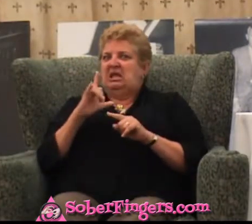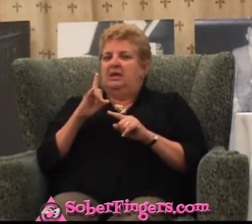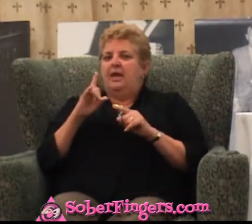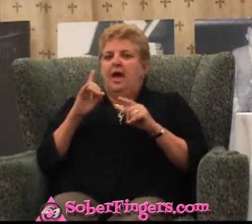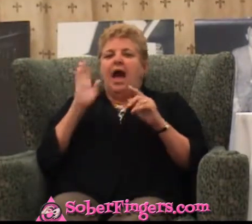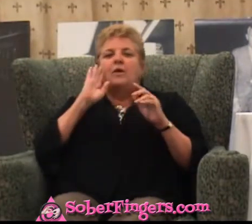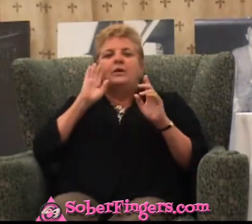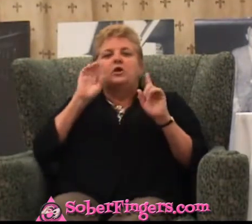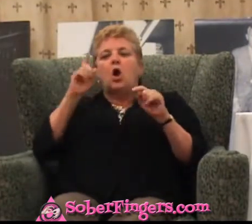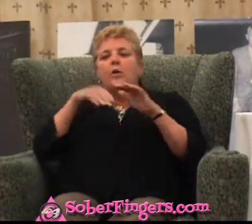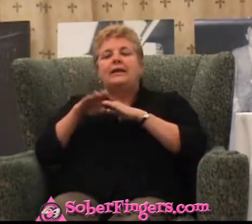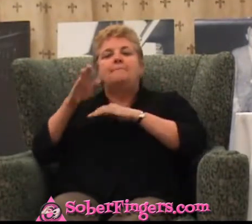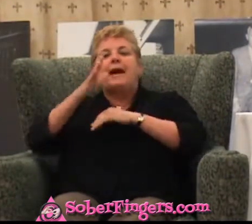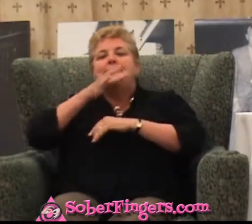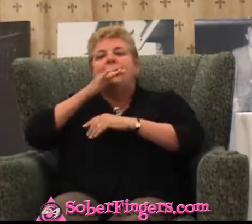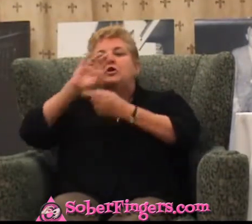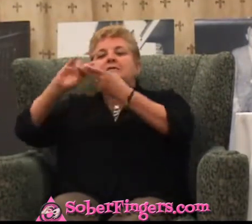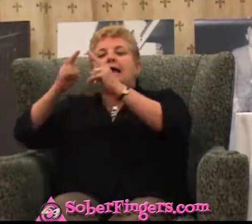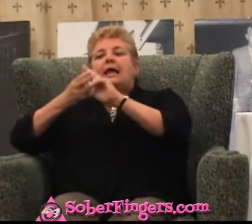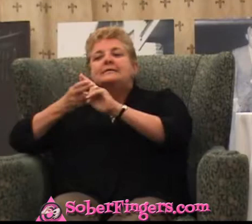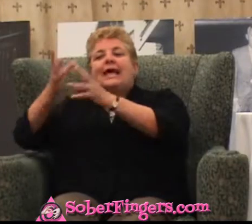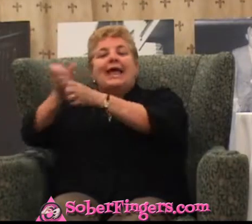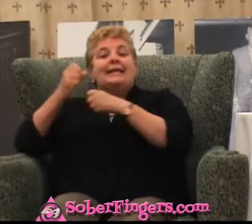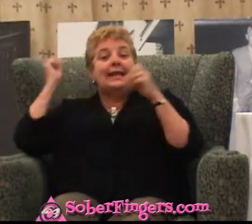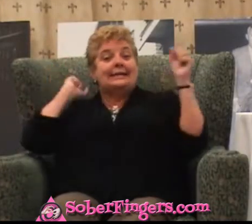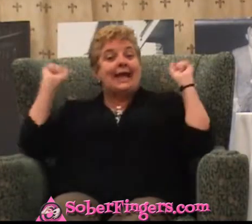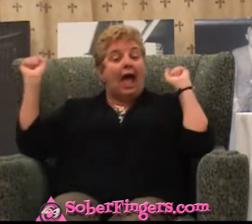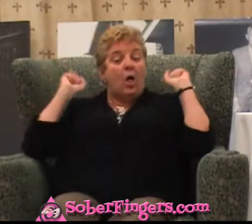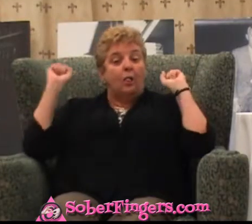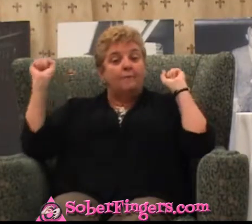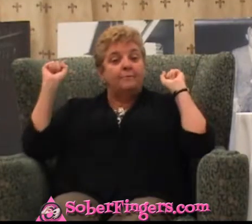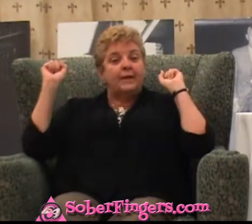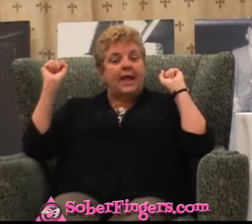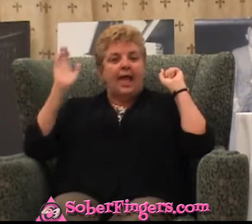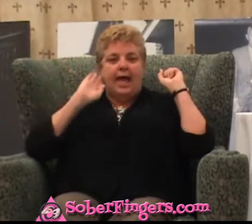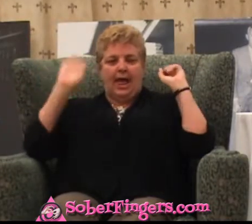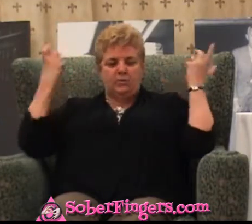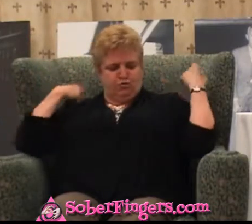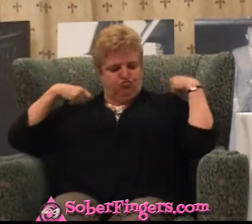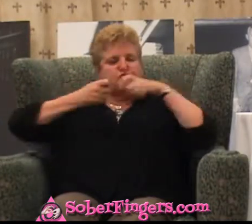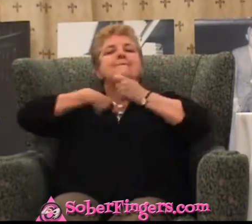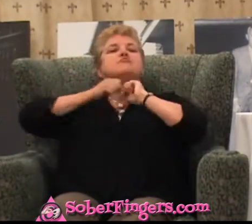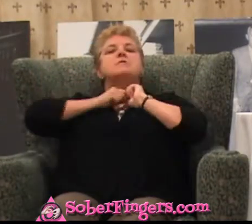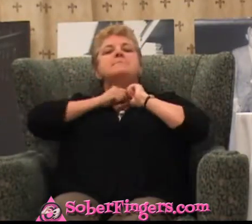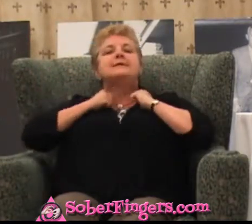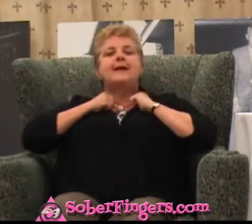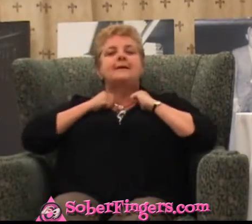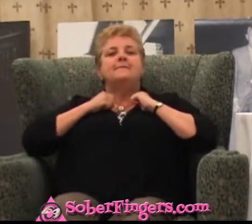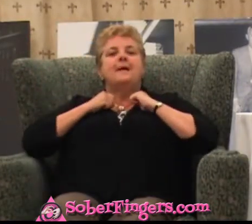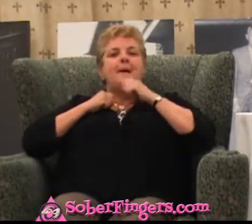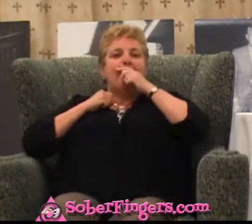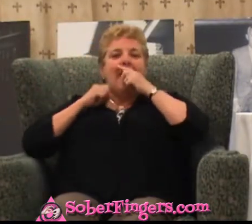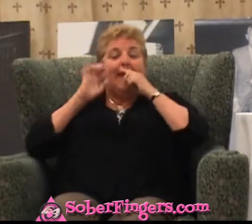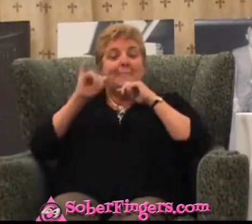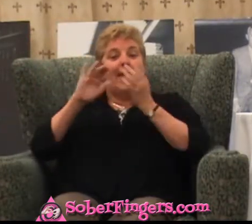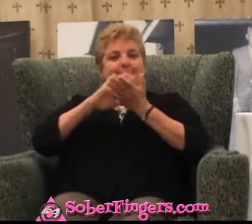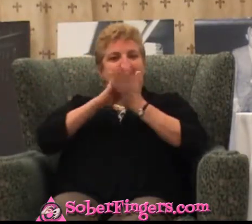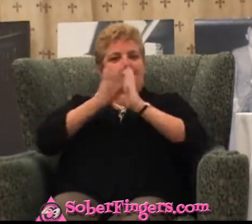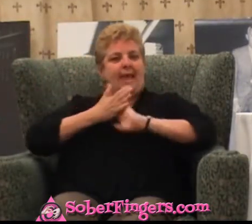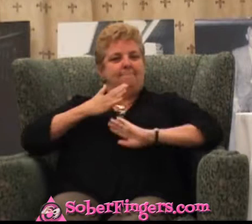I would go in her closet and get one of her towels. And I would put that towel around my neck. And that towel became a cape. And I